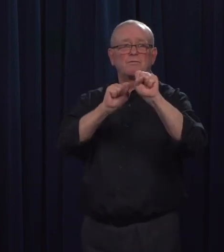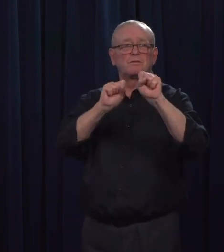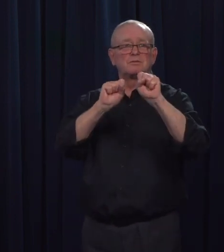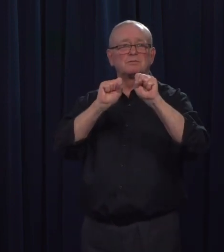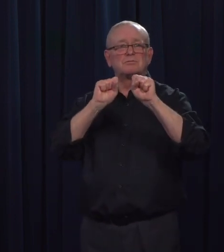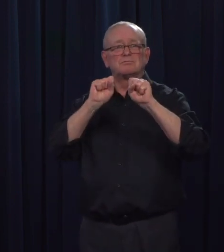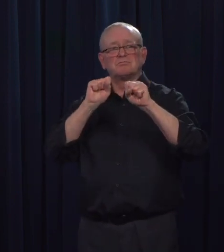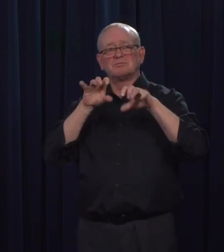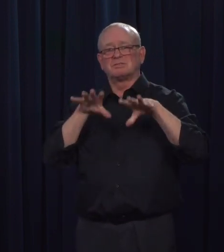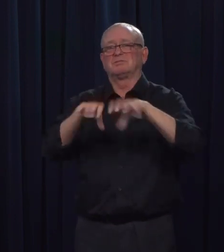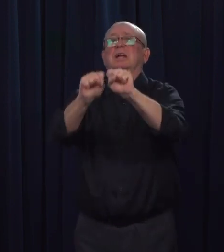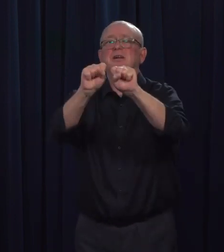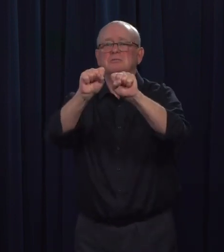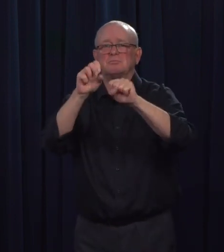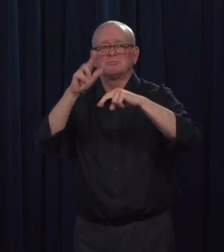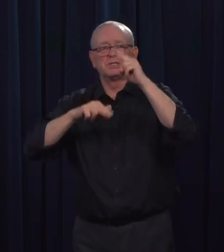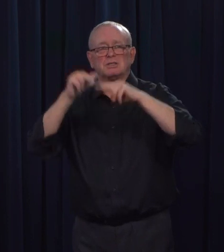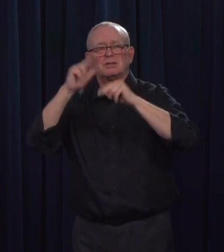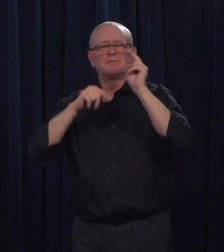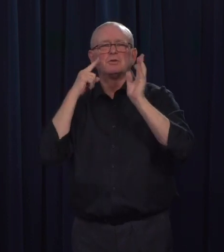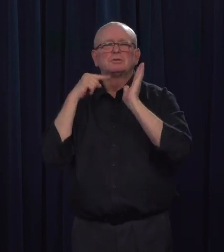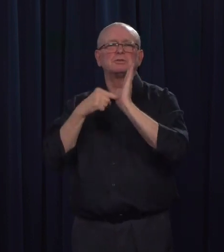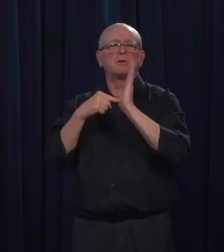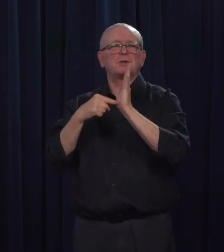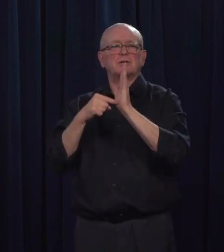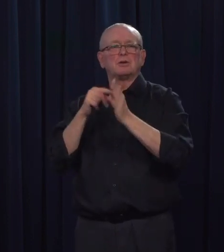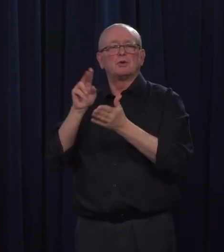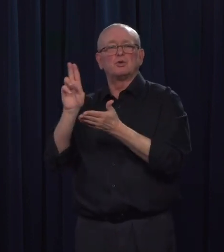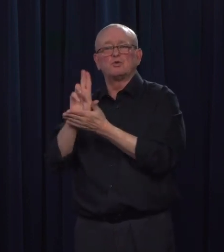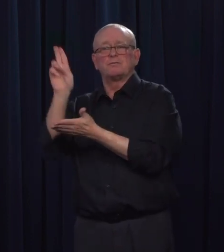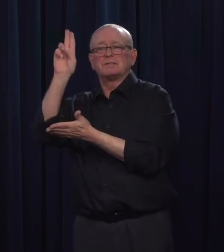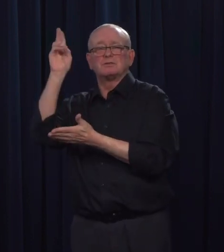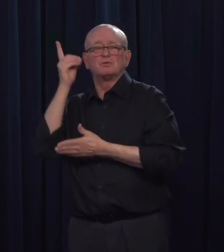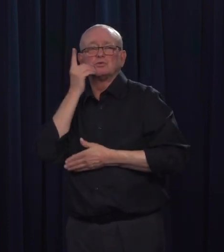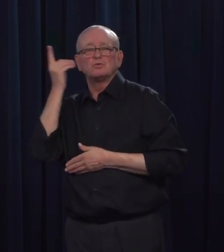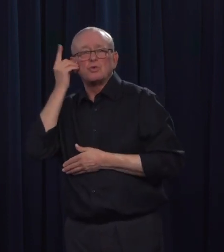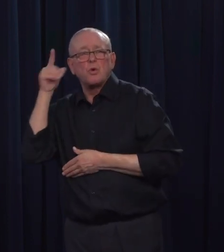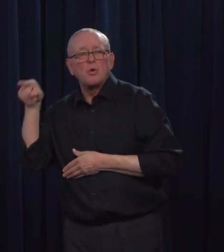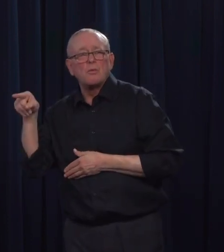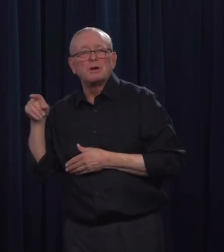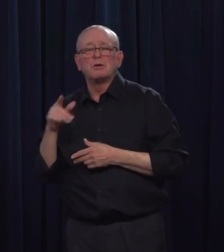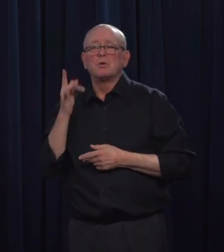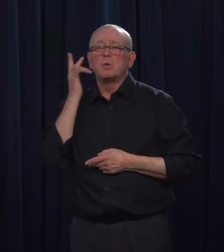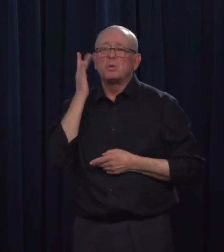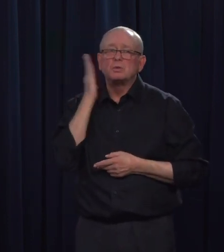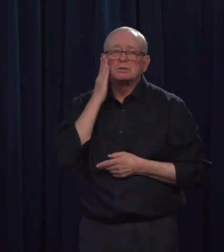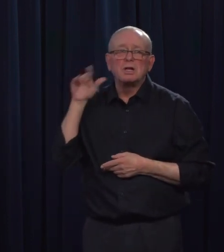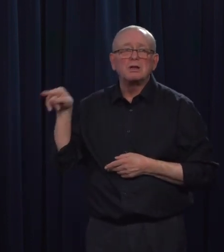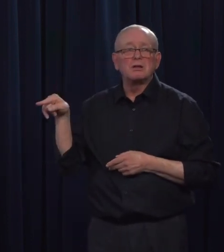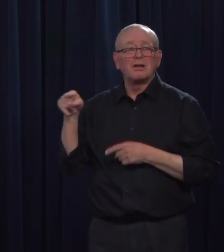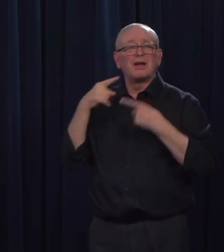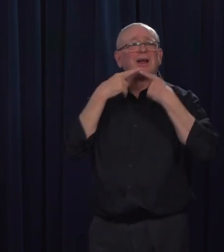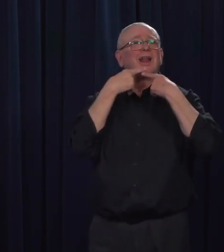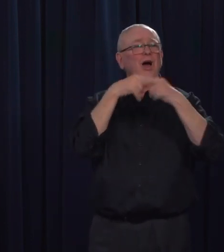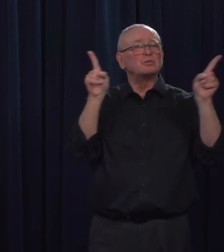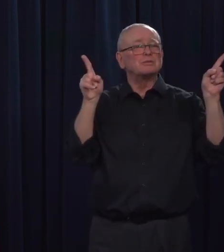So maybe I'll speak to that, and then Dr. Jaffe can add. So the emergency declaration gives